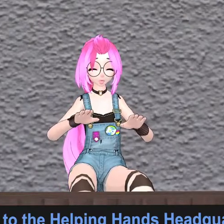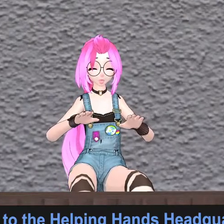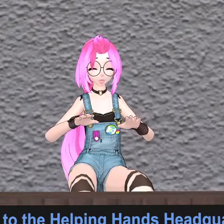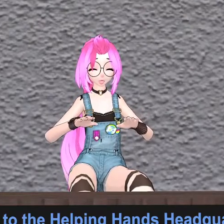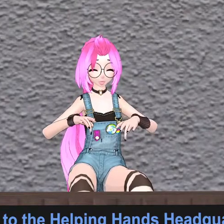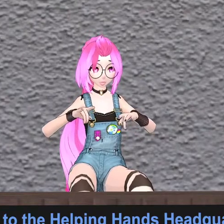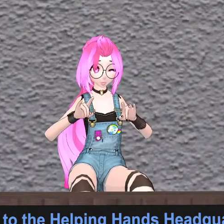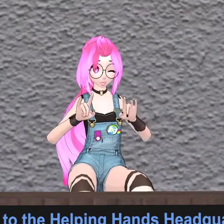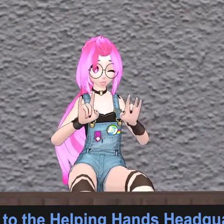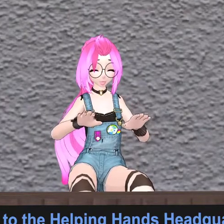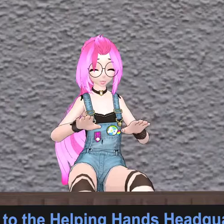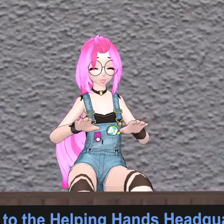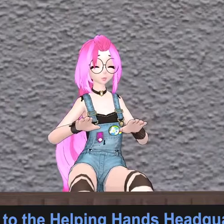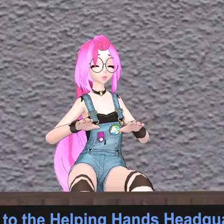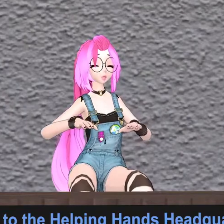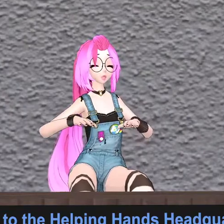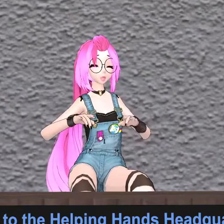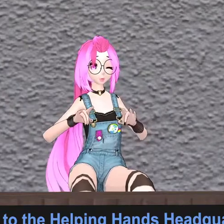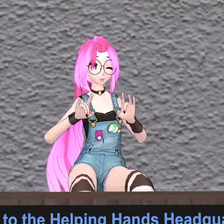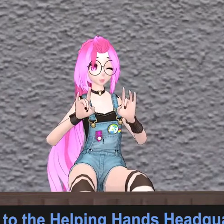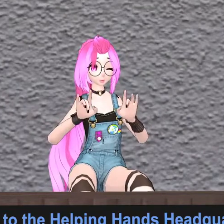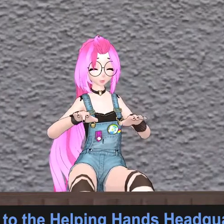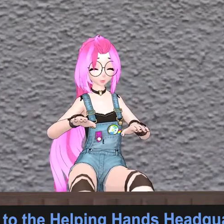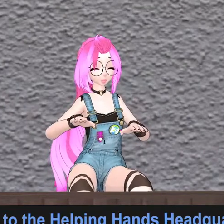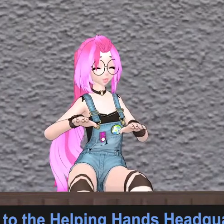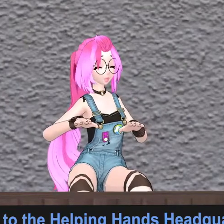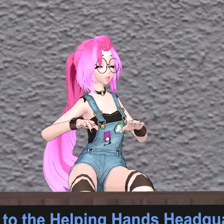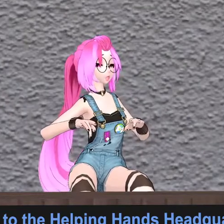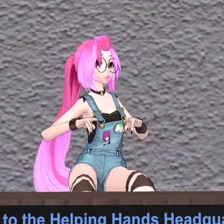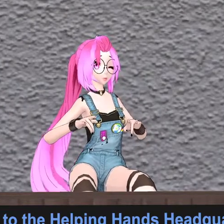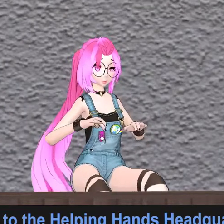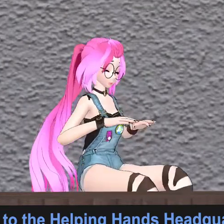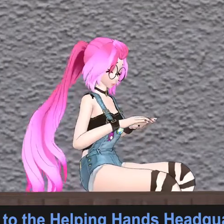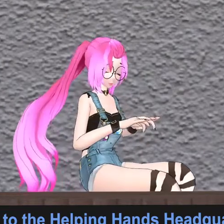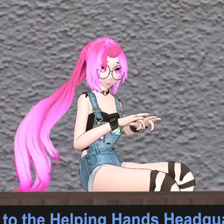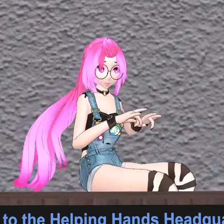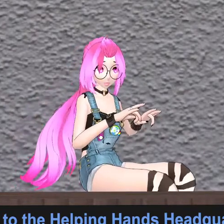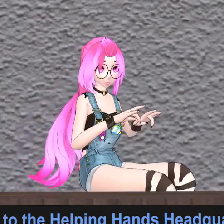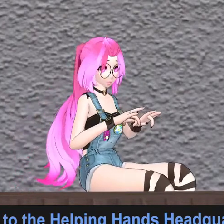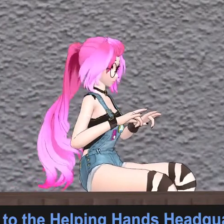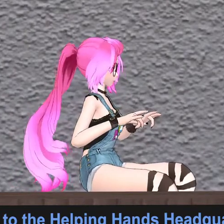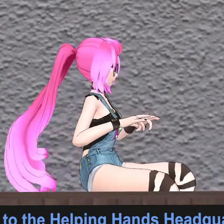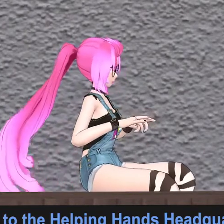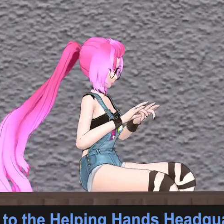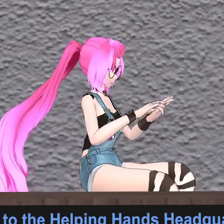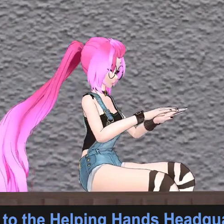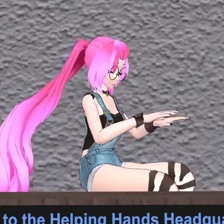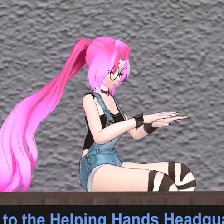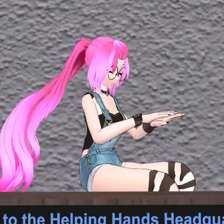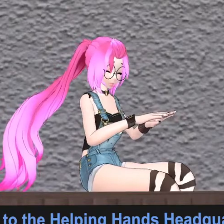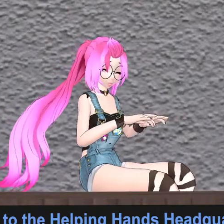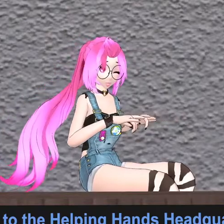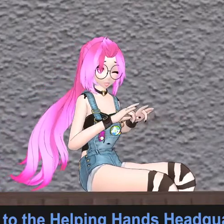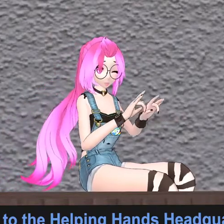move it forward, almost like you pick something up and you're moving it like that. Here's picking something